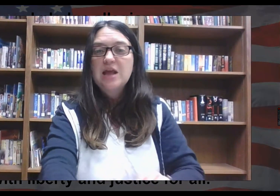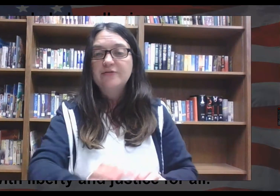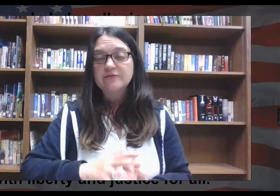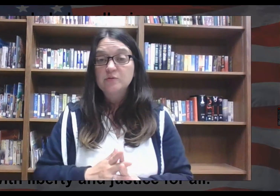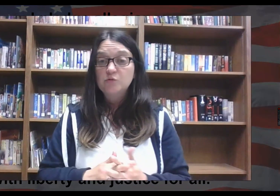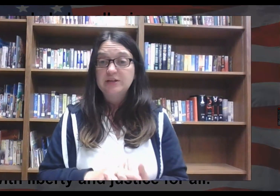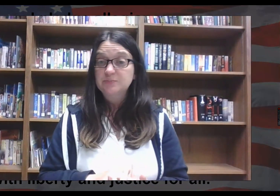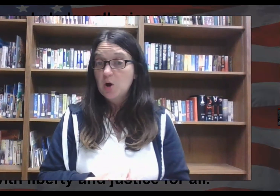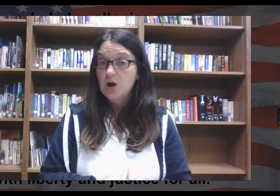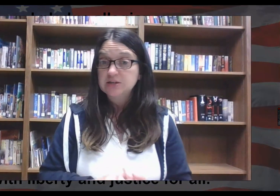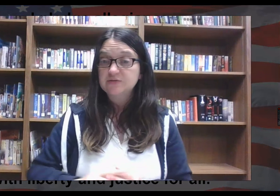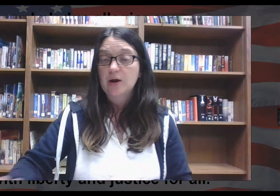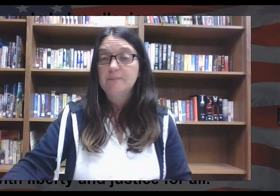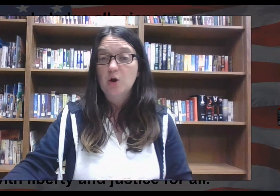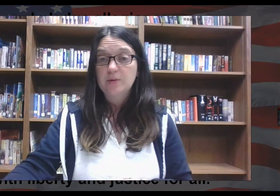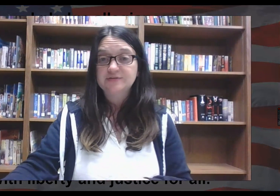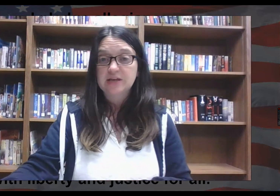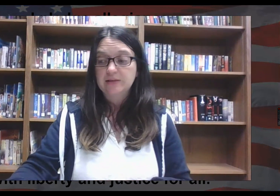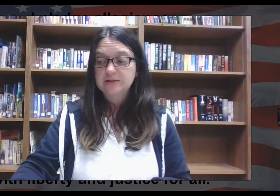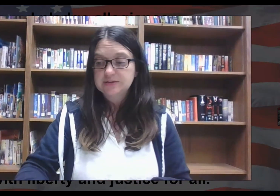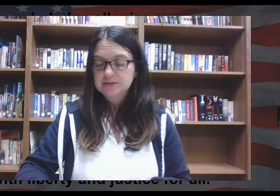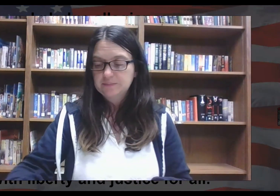Now, if everyone will please pause for a moment of silence.